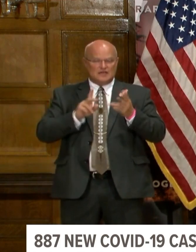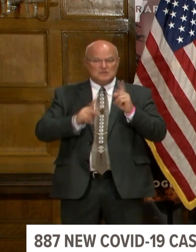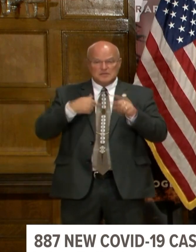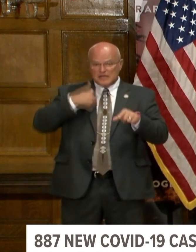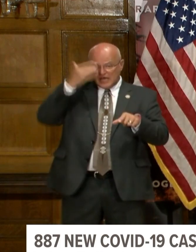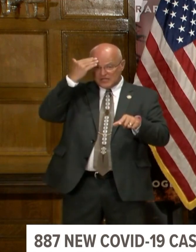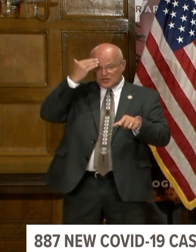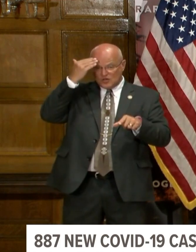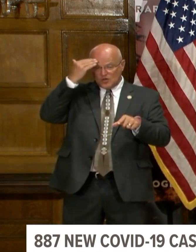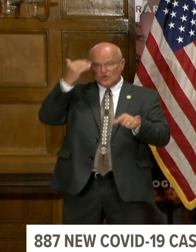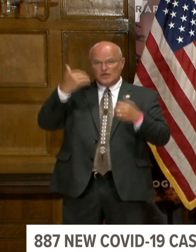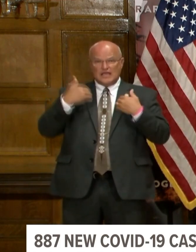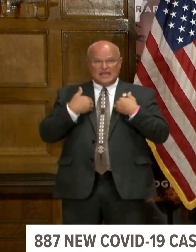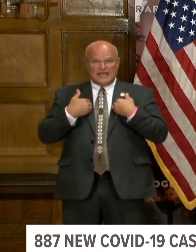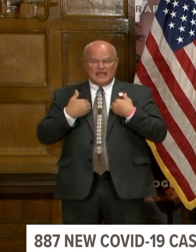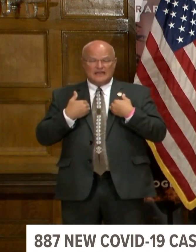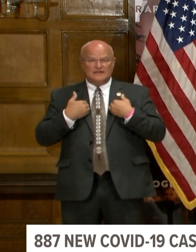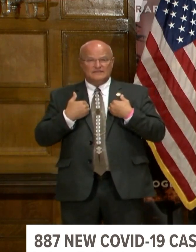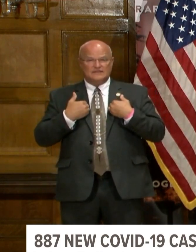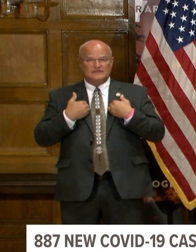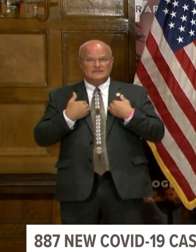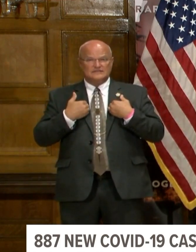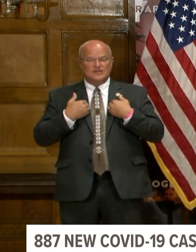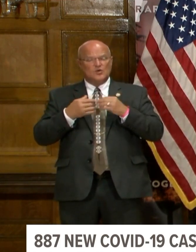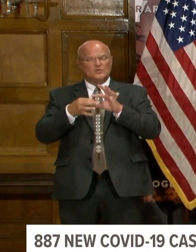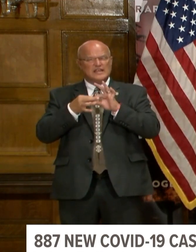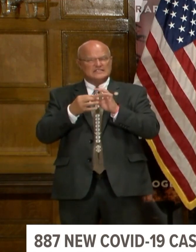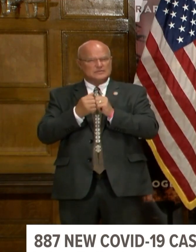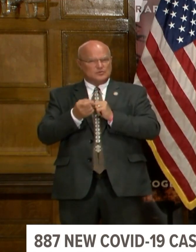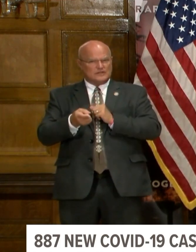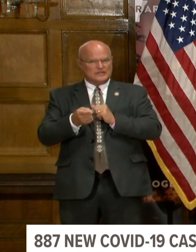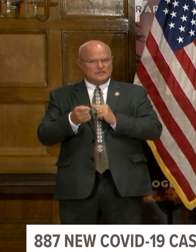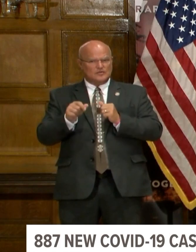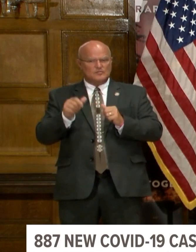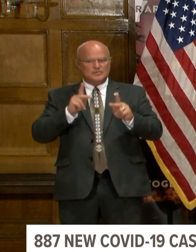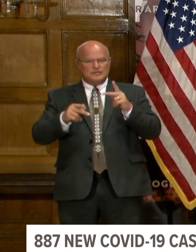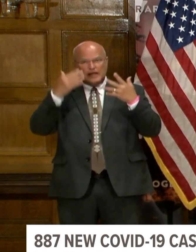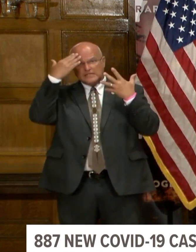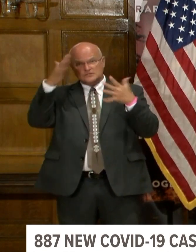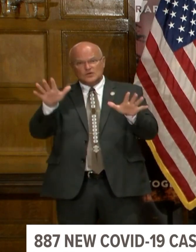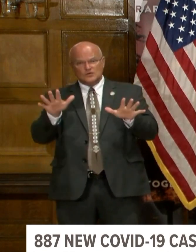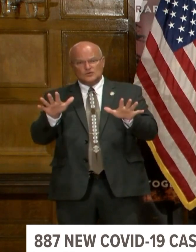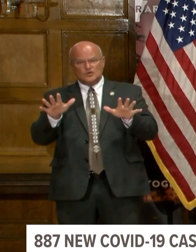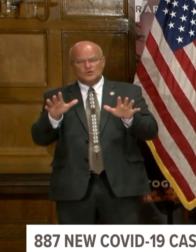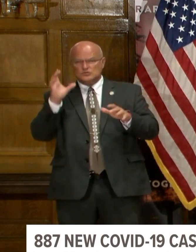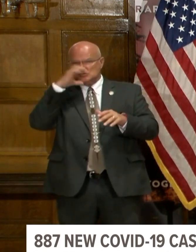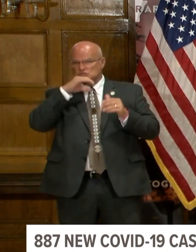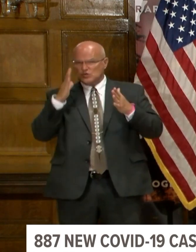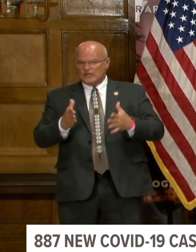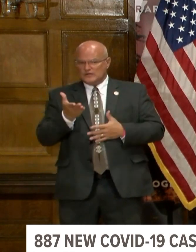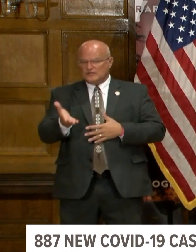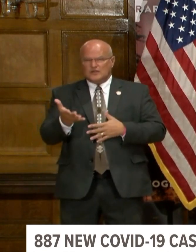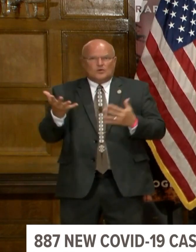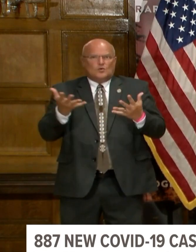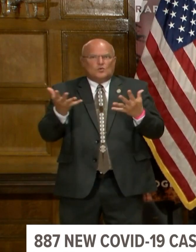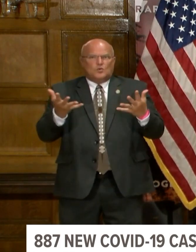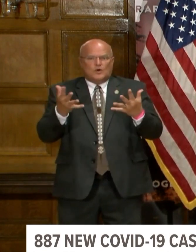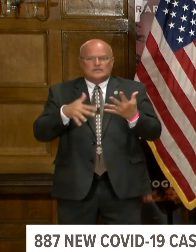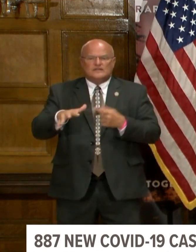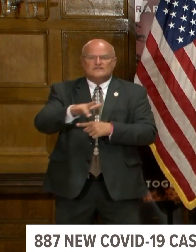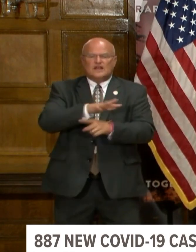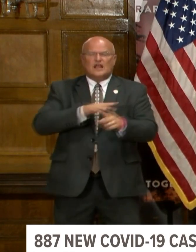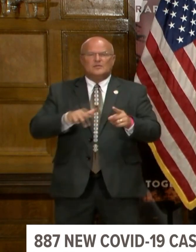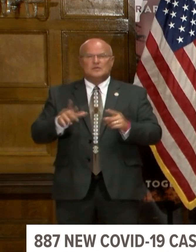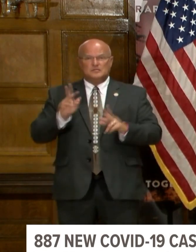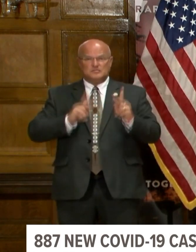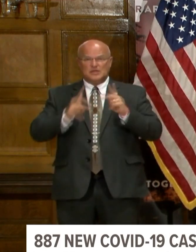I know and have a relationship with? Are there going to be a whole bunch of strangers there? What's going to be the environment